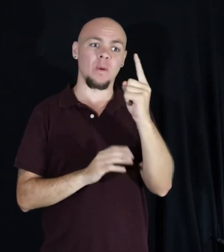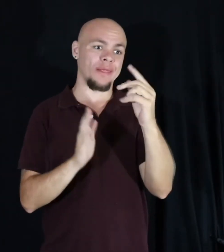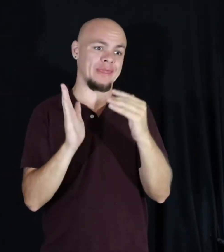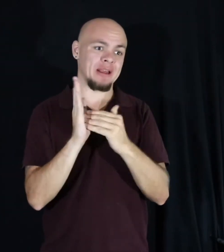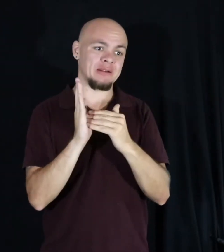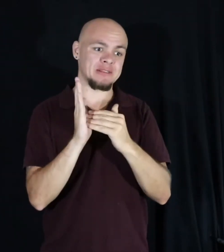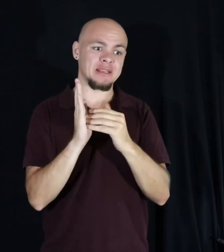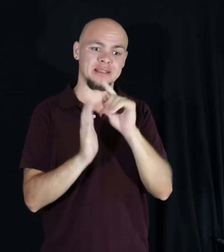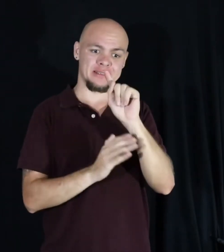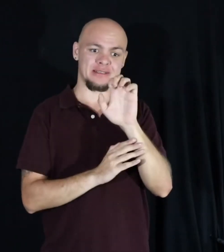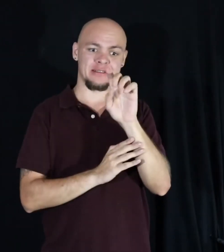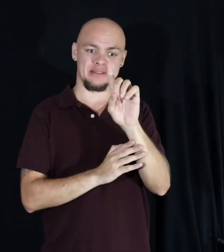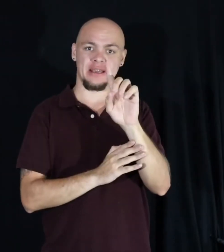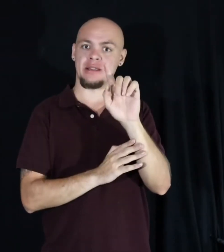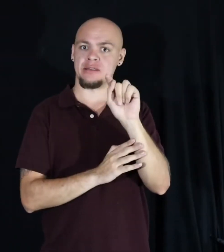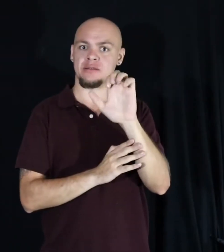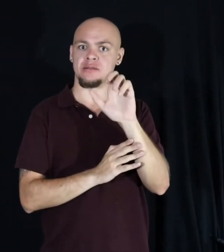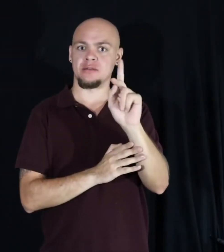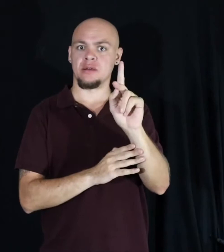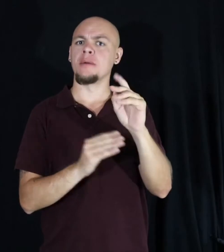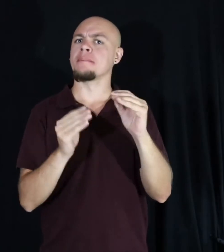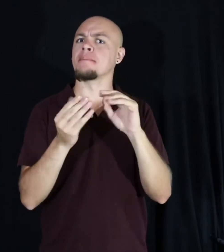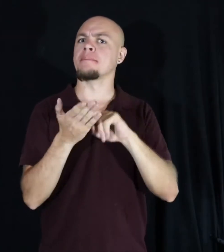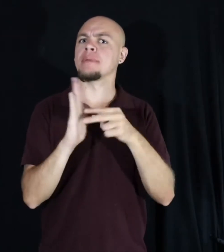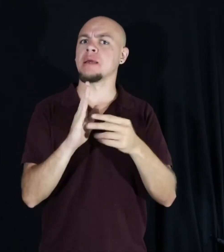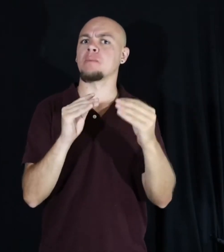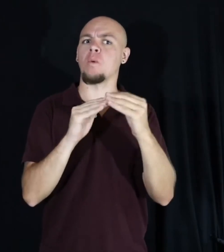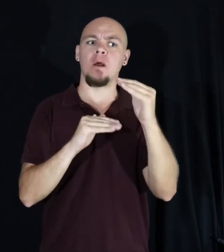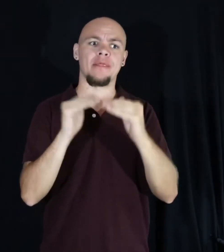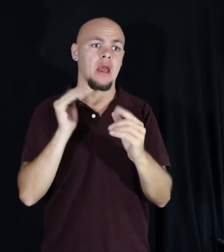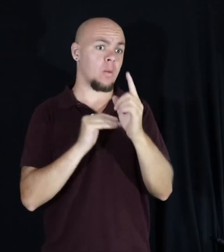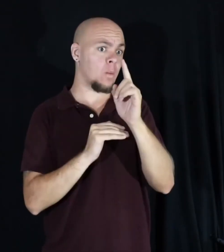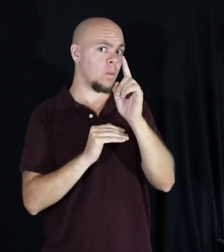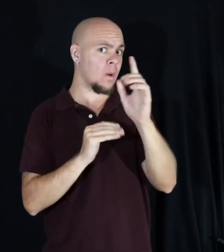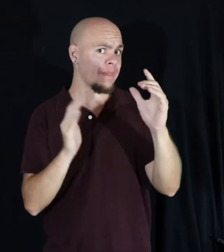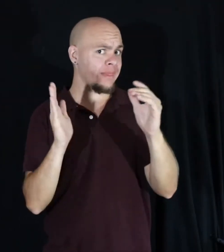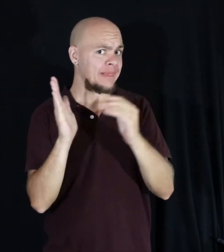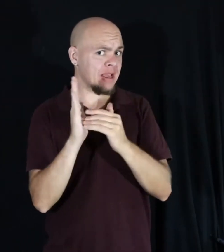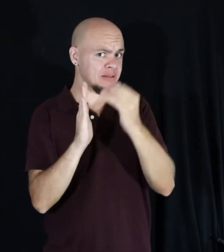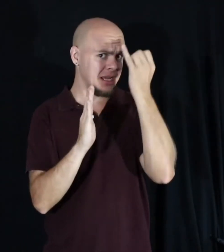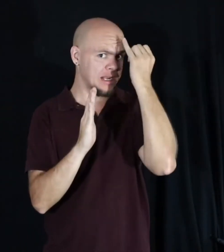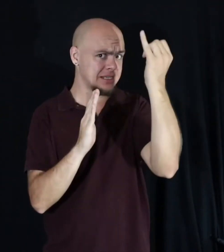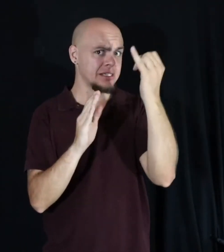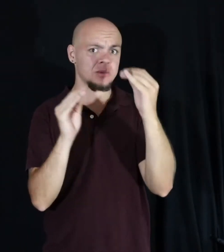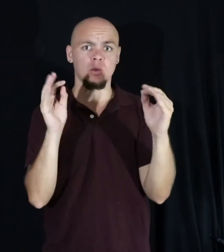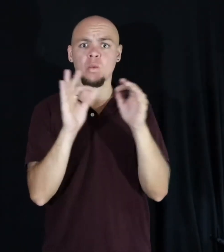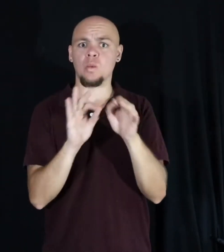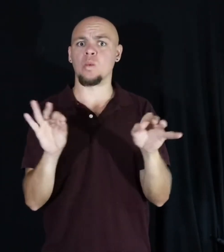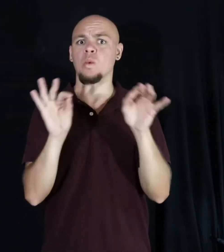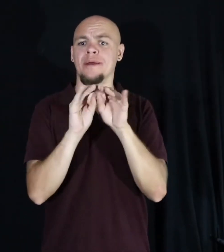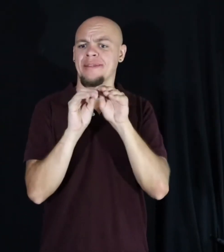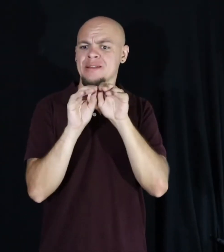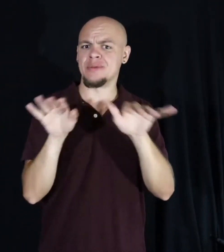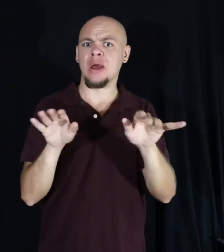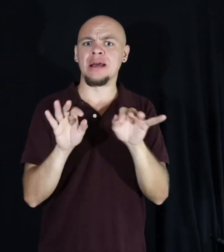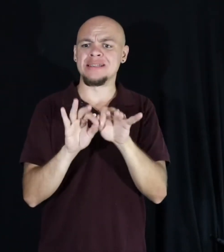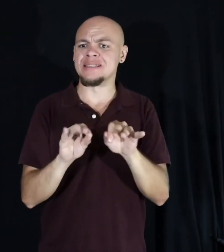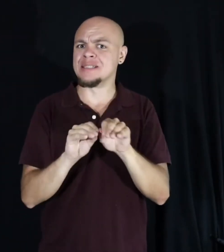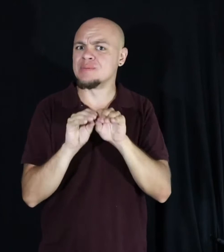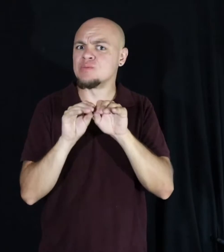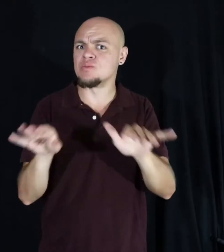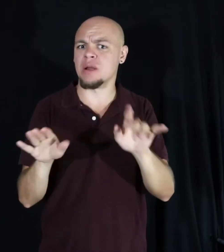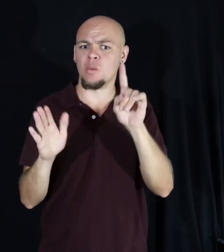TED Talks, that's over 1,000 ideas worth spreading. How on earth are you going to spread 1,000